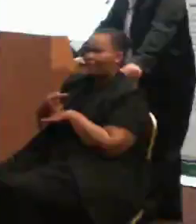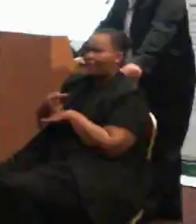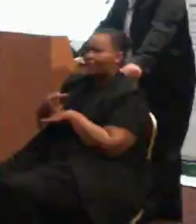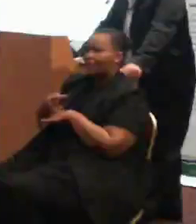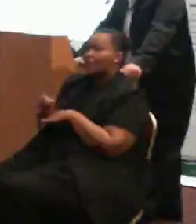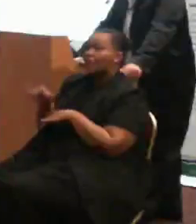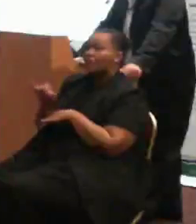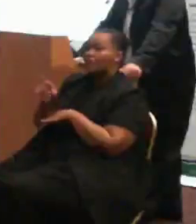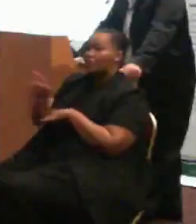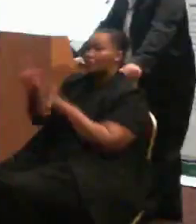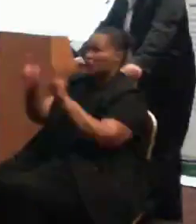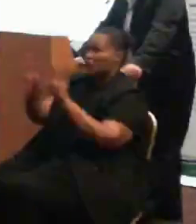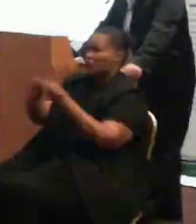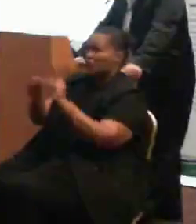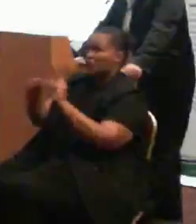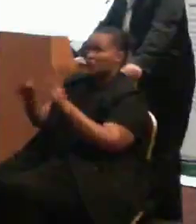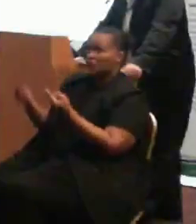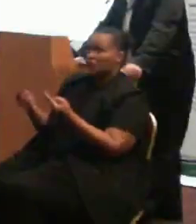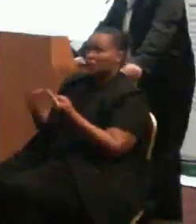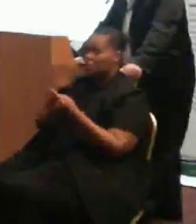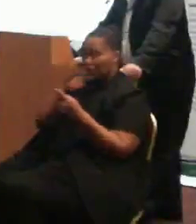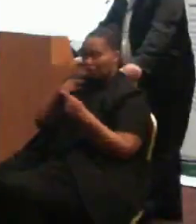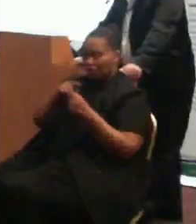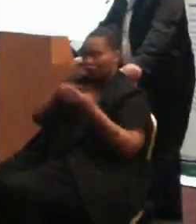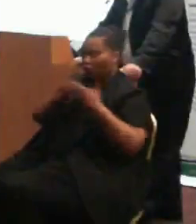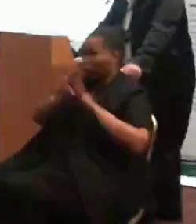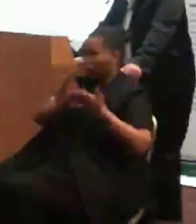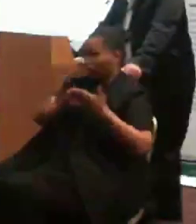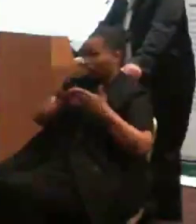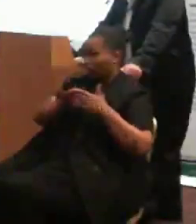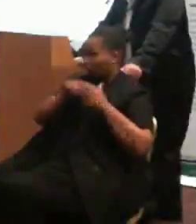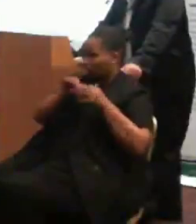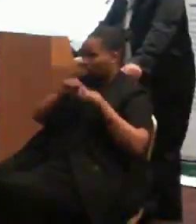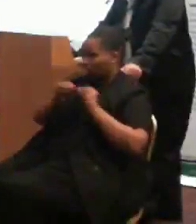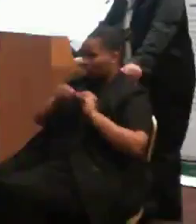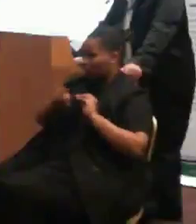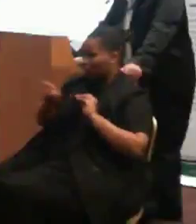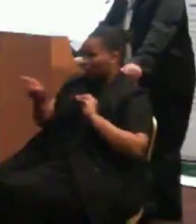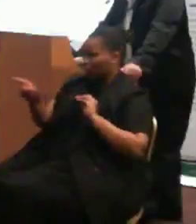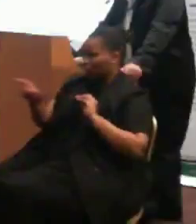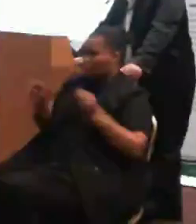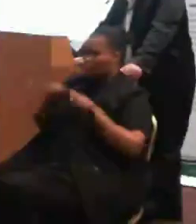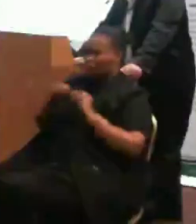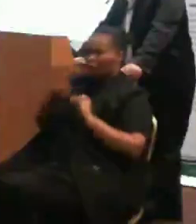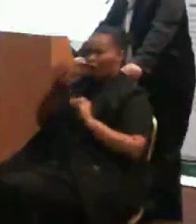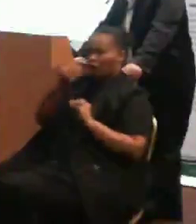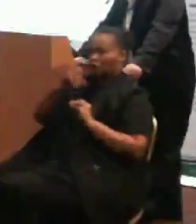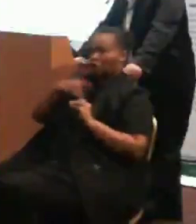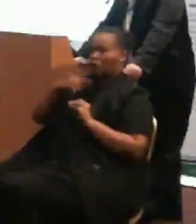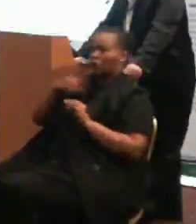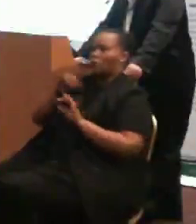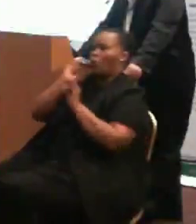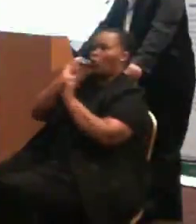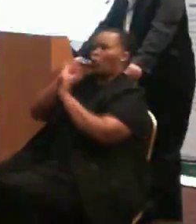you can't fix Eskom up, the public must fix you up. And the public is already calling to me to call for a